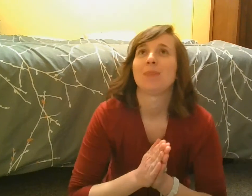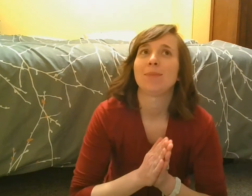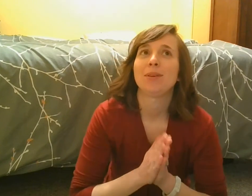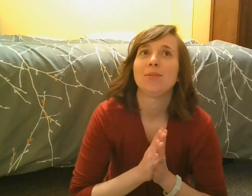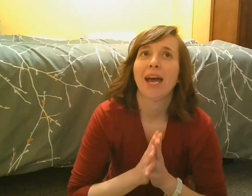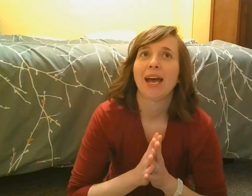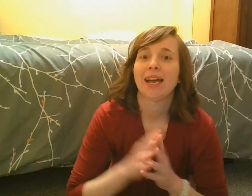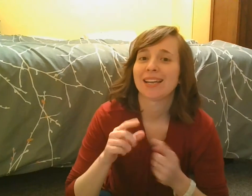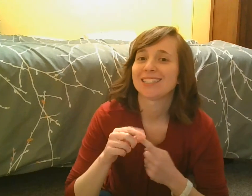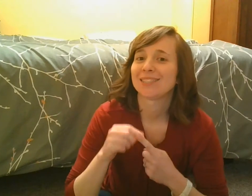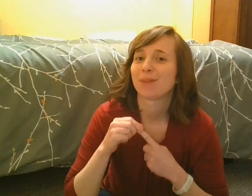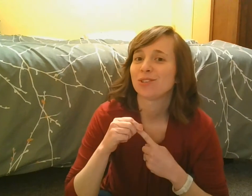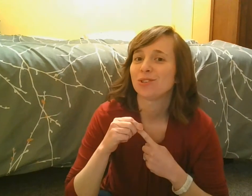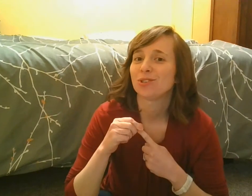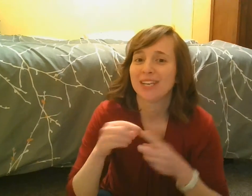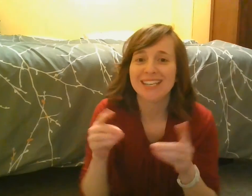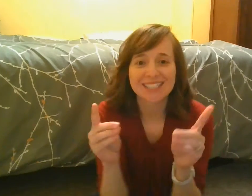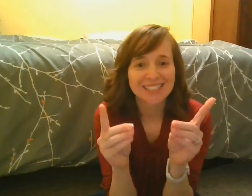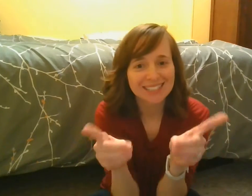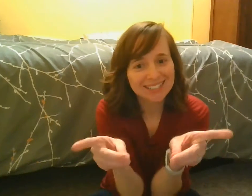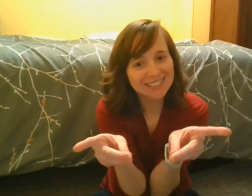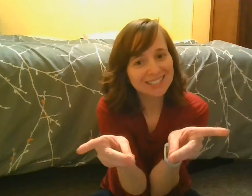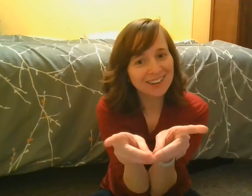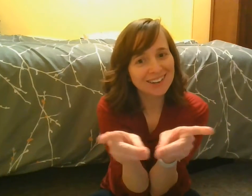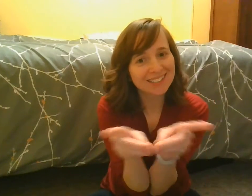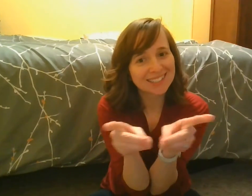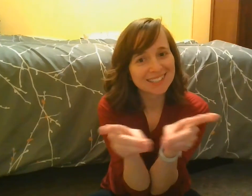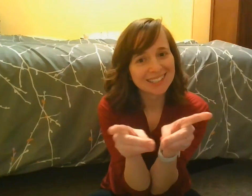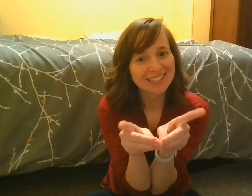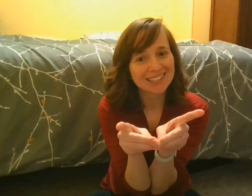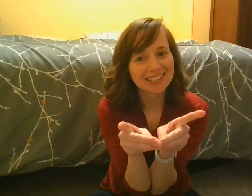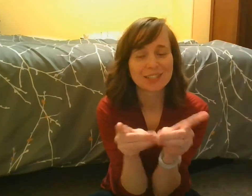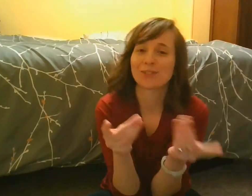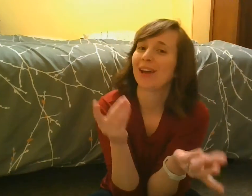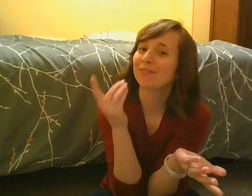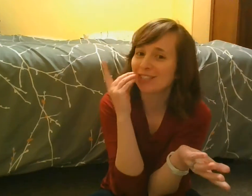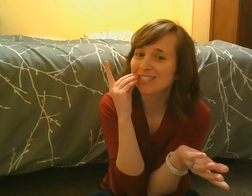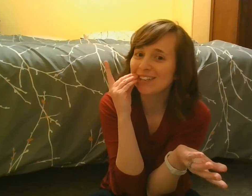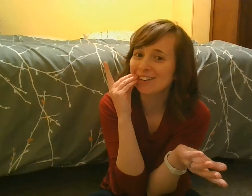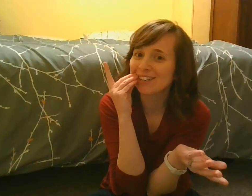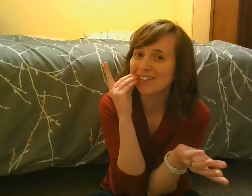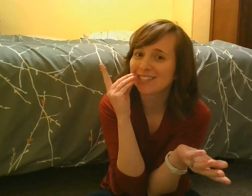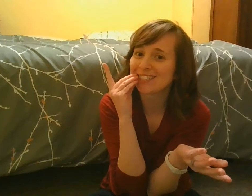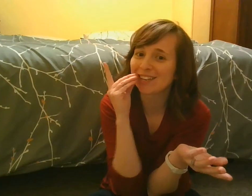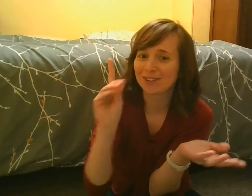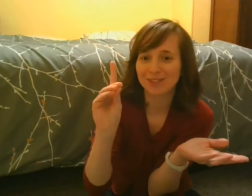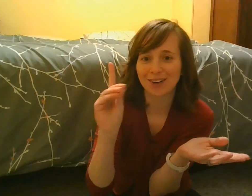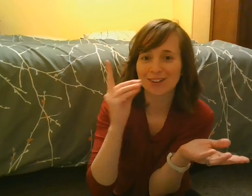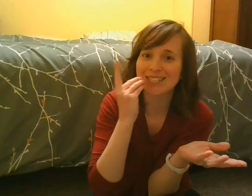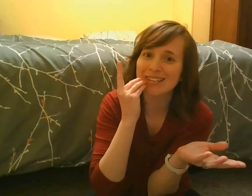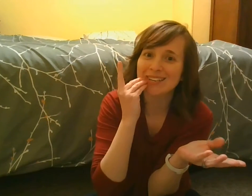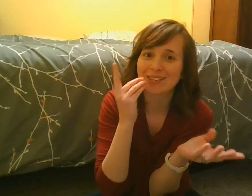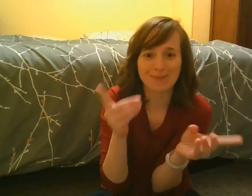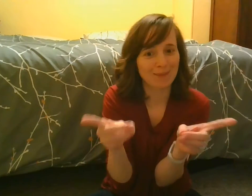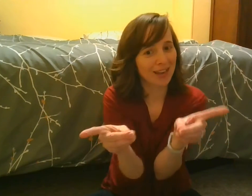Maybe you had a special treat, dessert. So after dinner, letter D, you maybe had